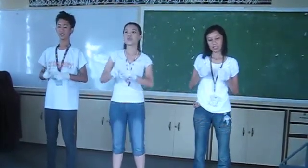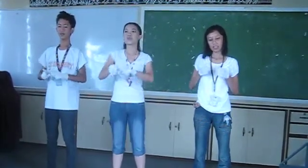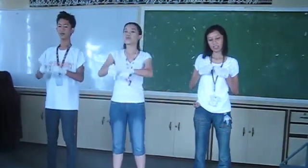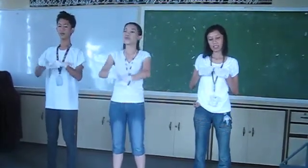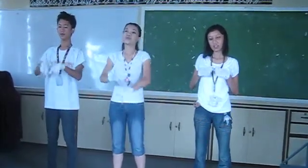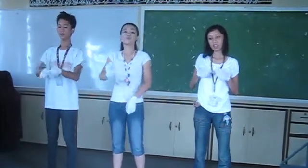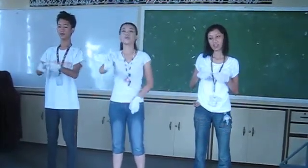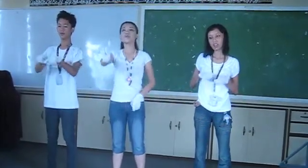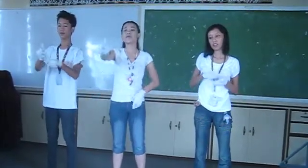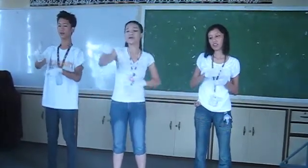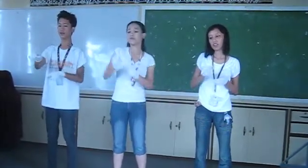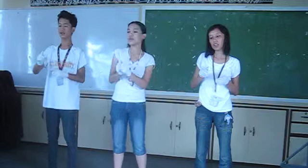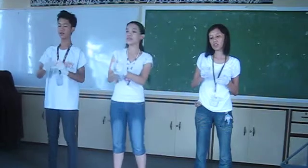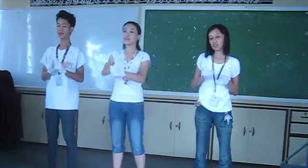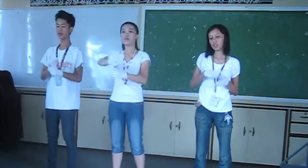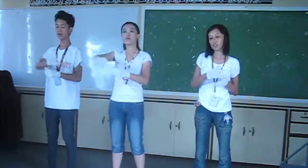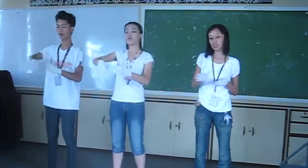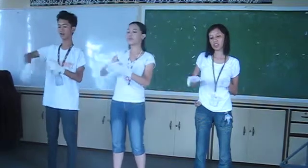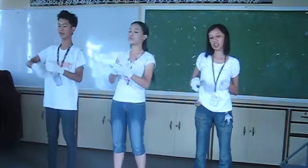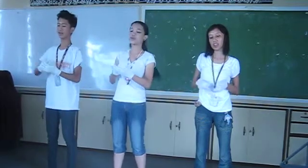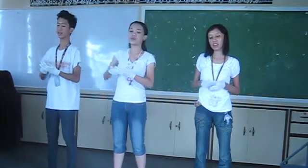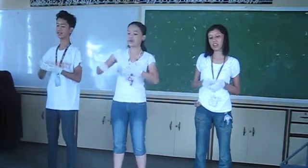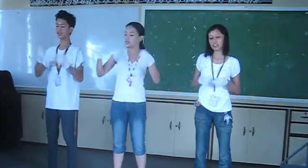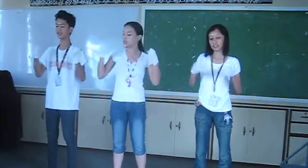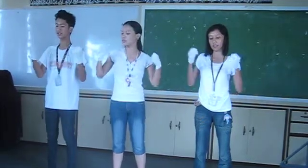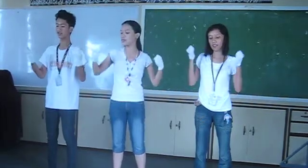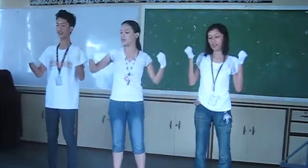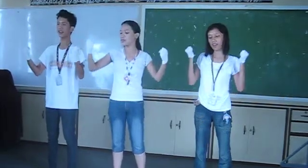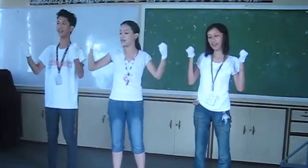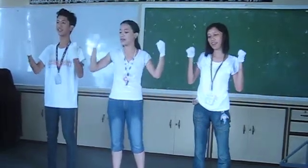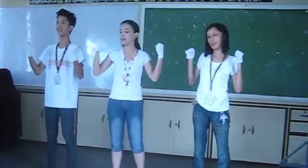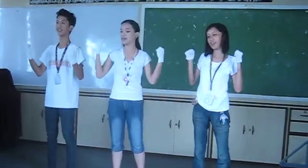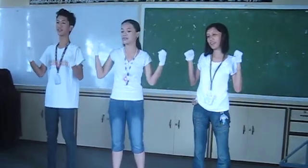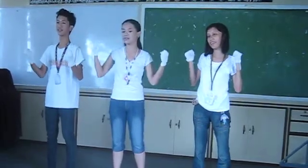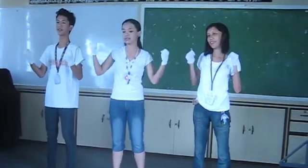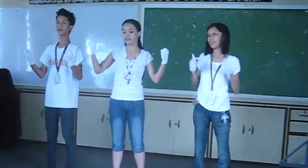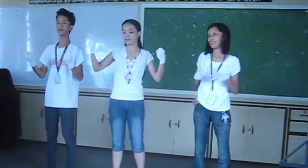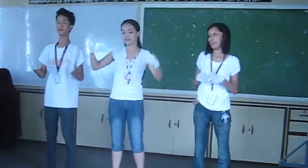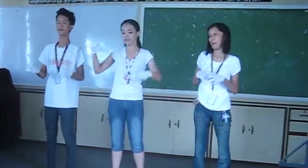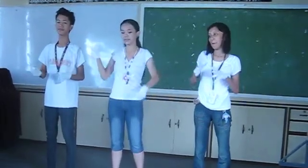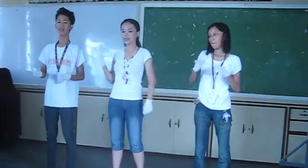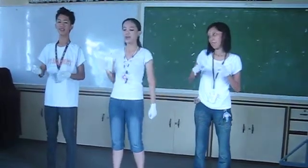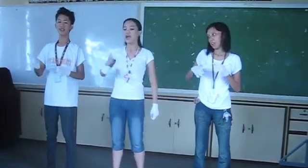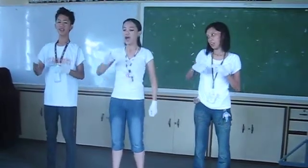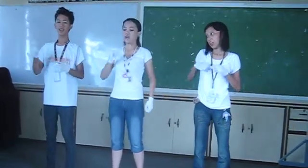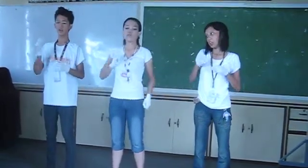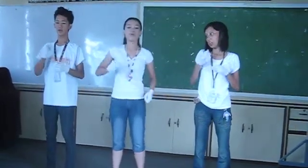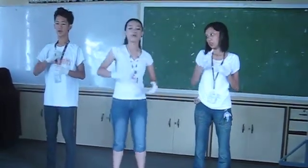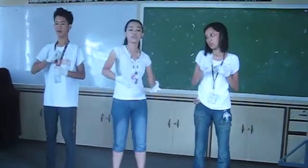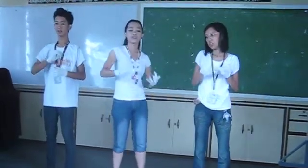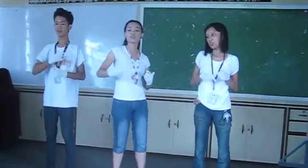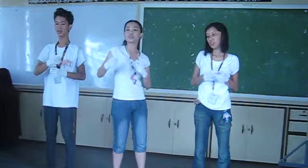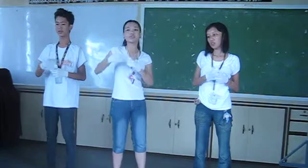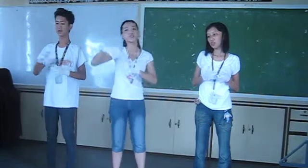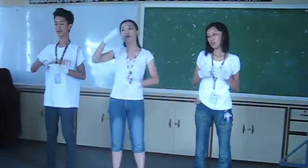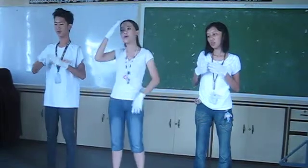You were the one with all the strength. I want you to know